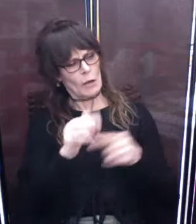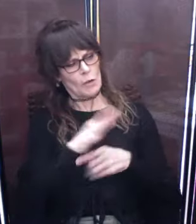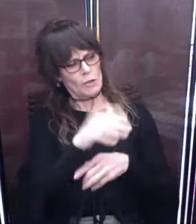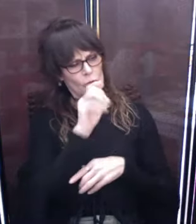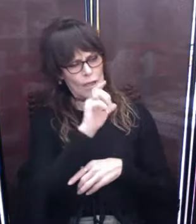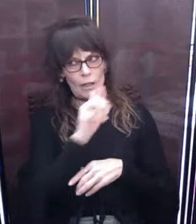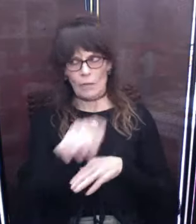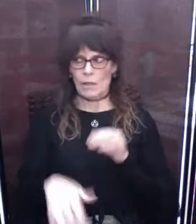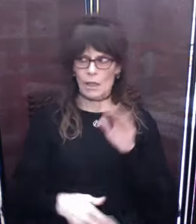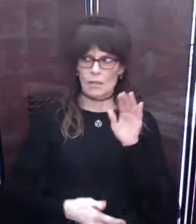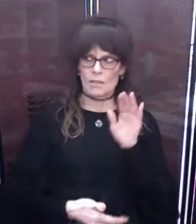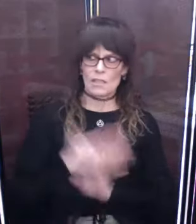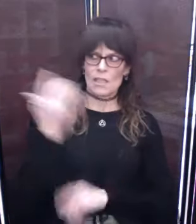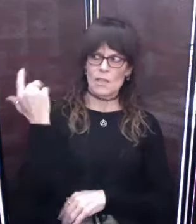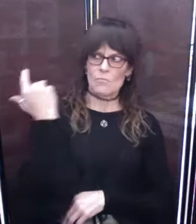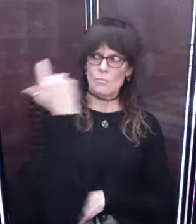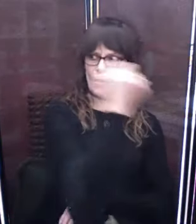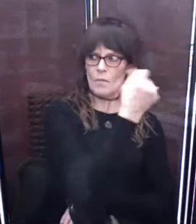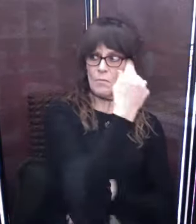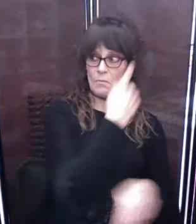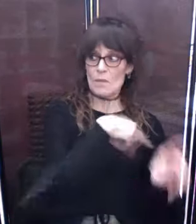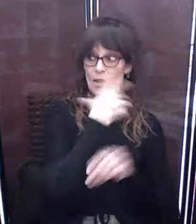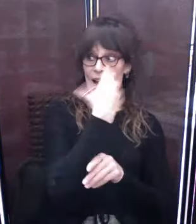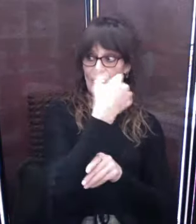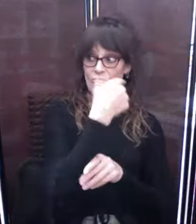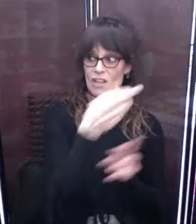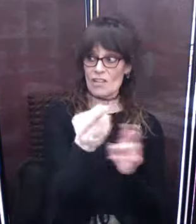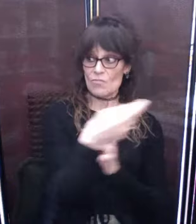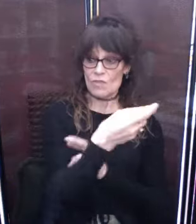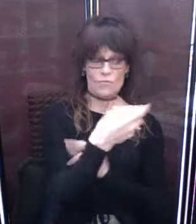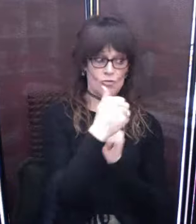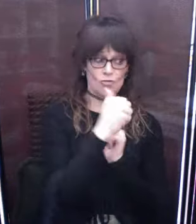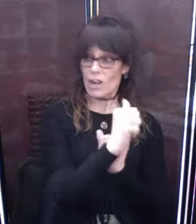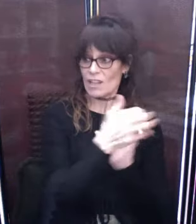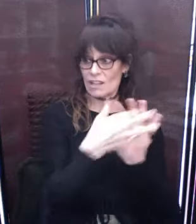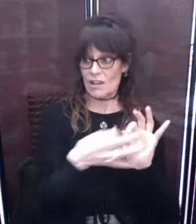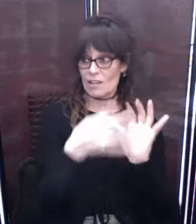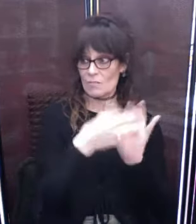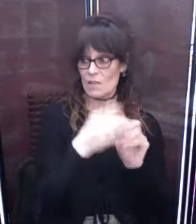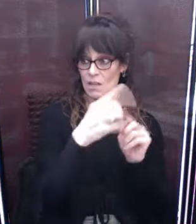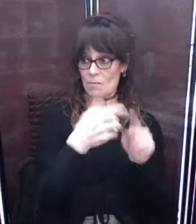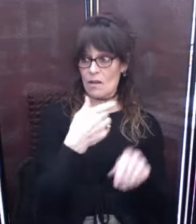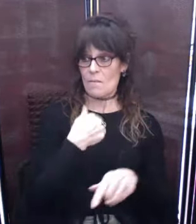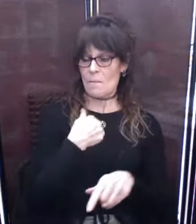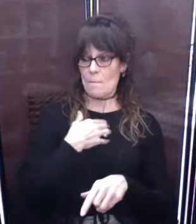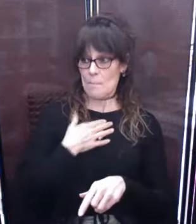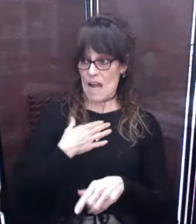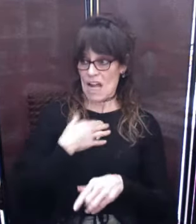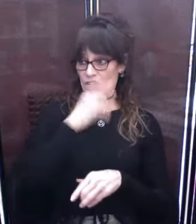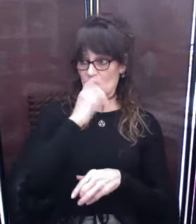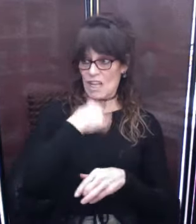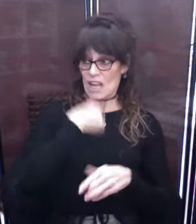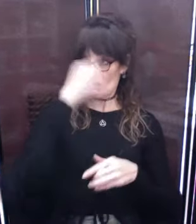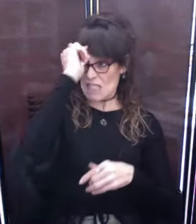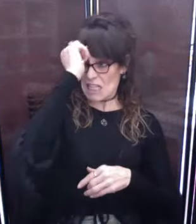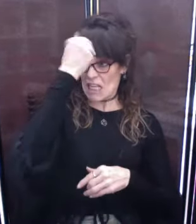got a world full of people outside of these rooms that are trying to talk to me about my drinking. I'm sick of that. Don't want to hear